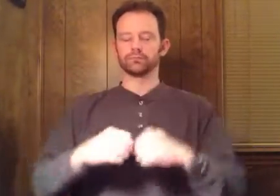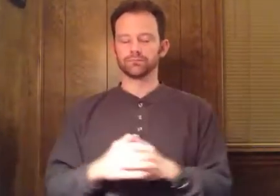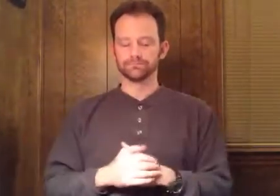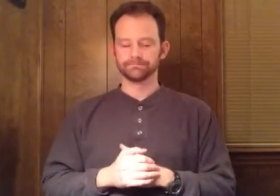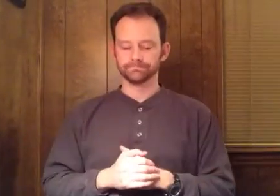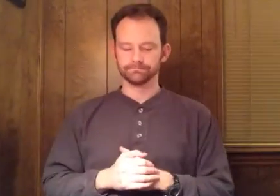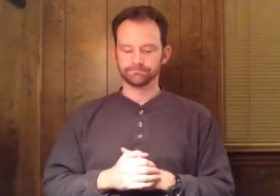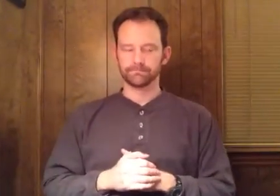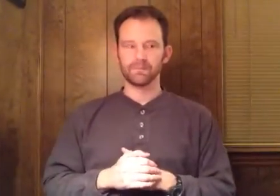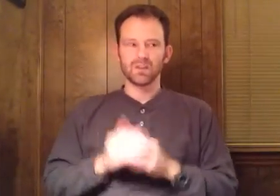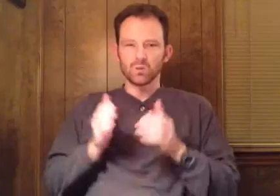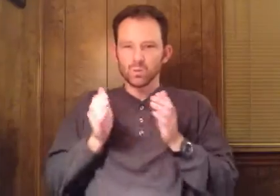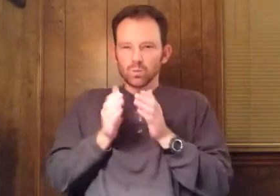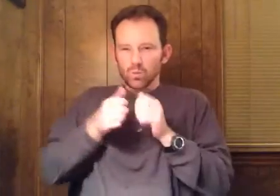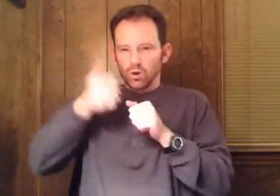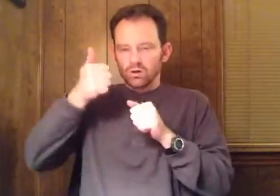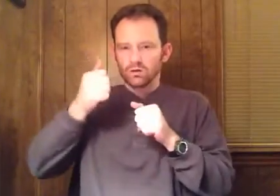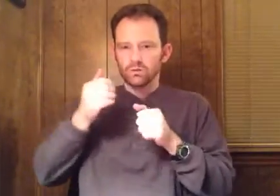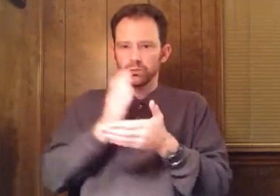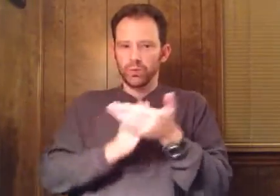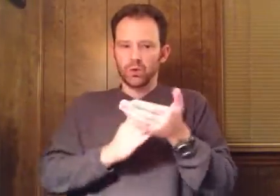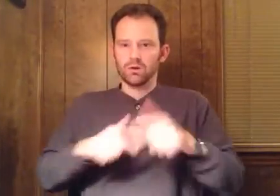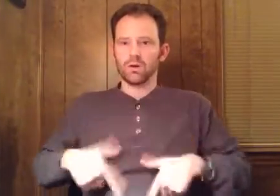The smallest unit of life.